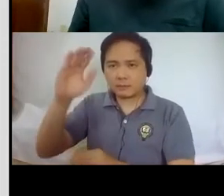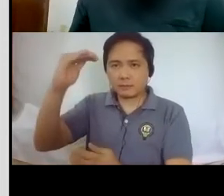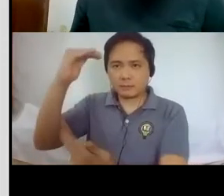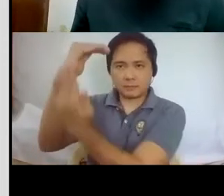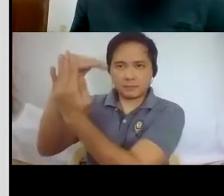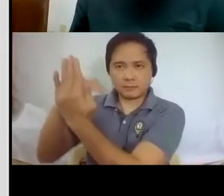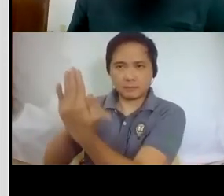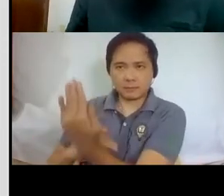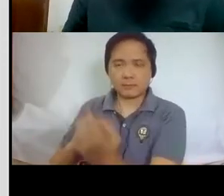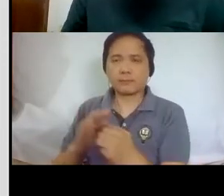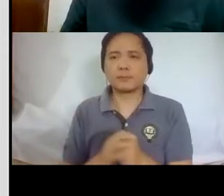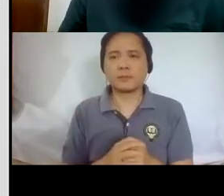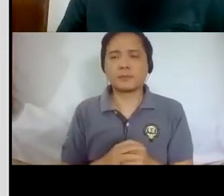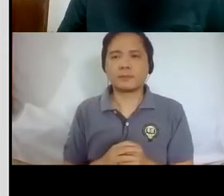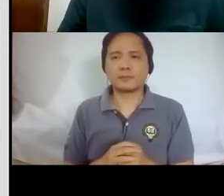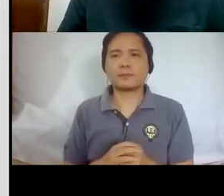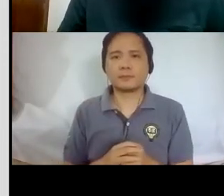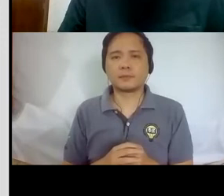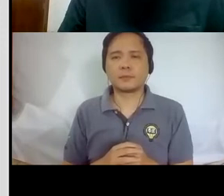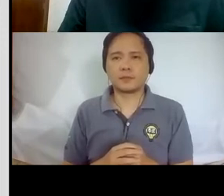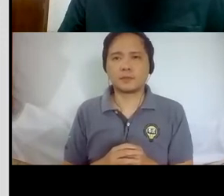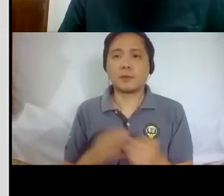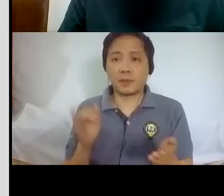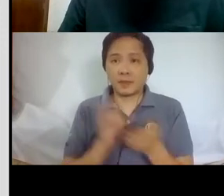So step 1, list the one-handed signs.